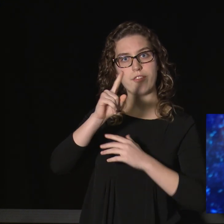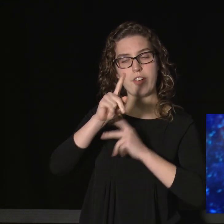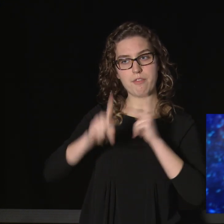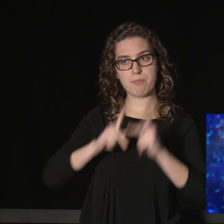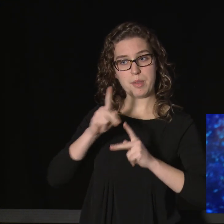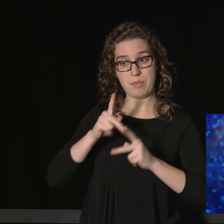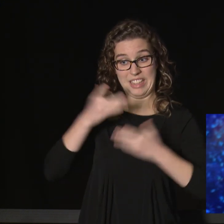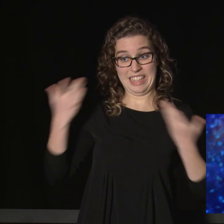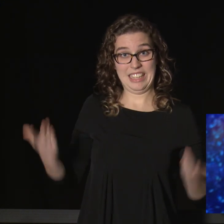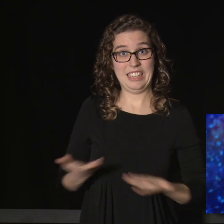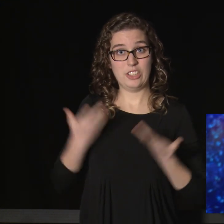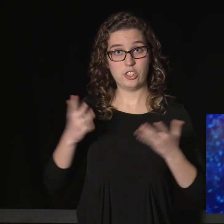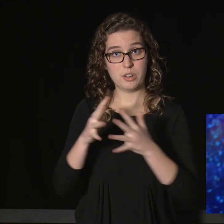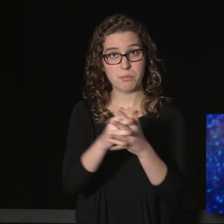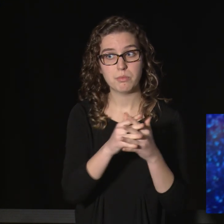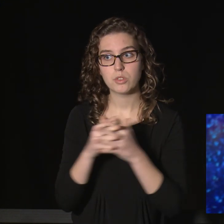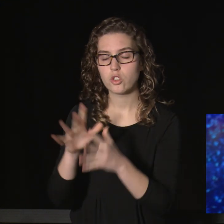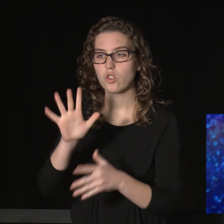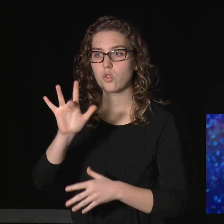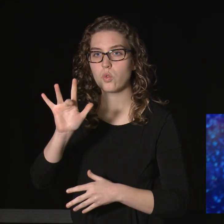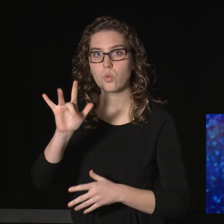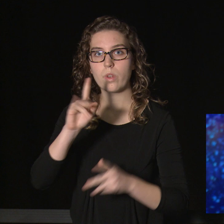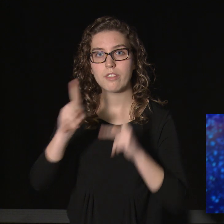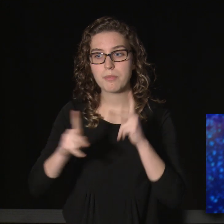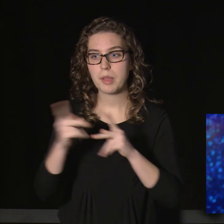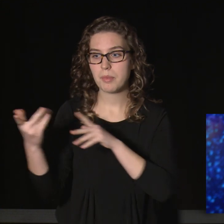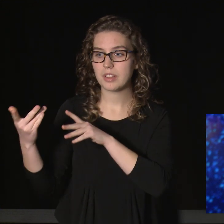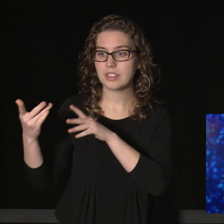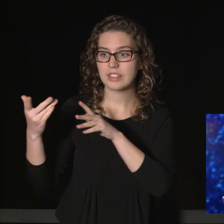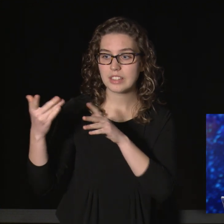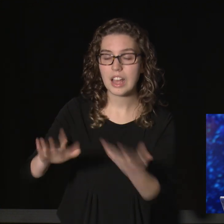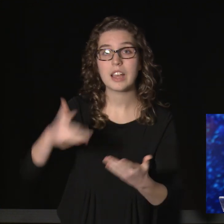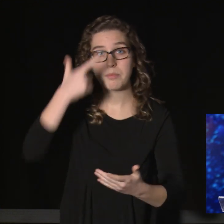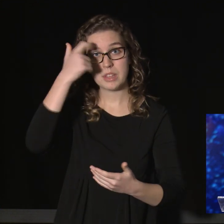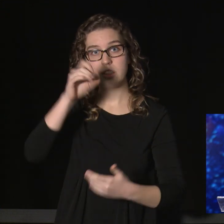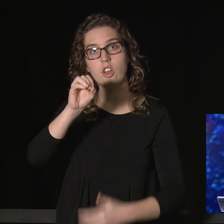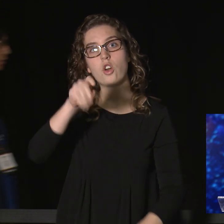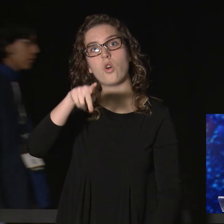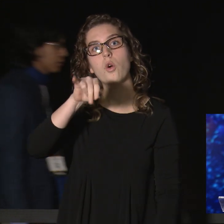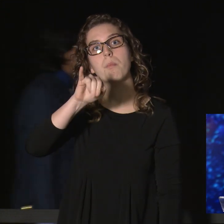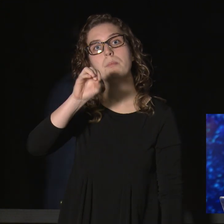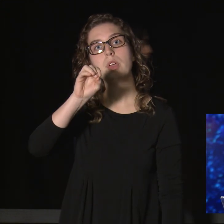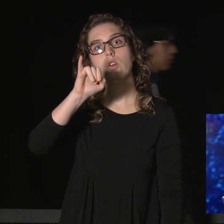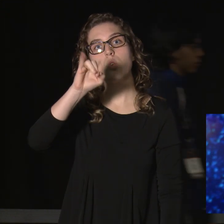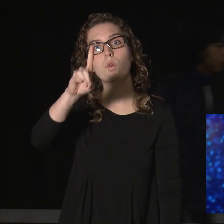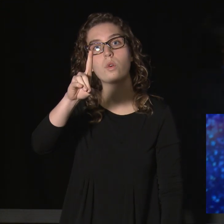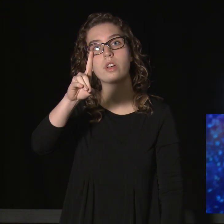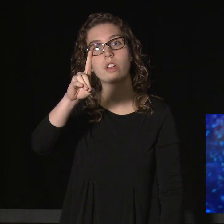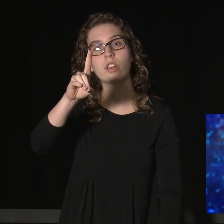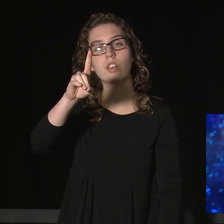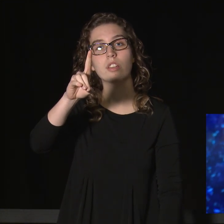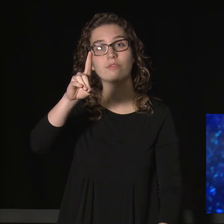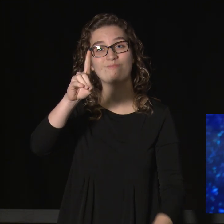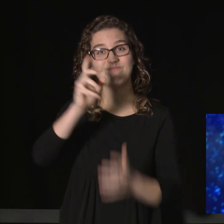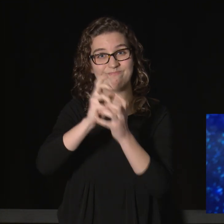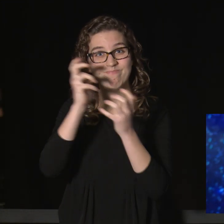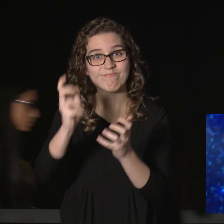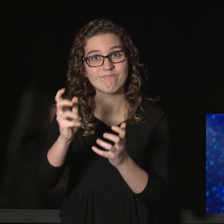America, 25 people are dying because of opioid overdoses. 25 a